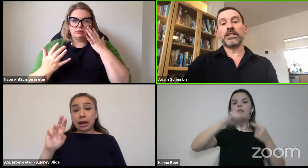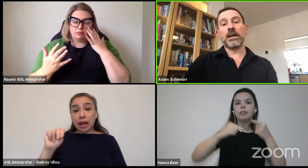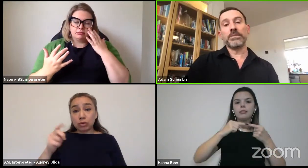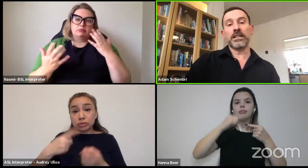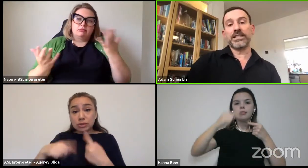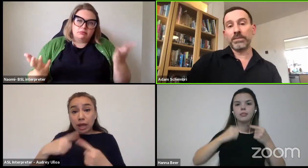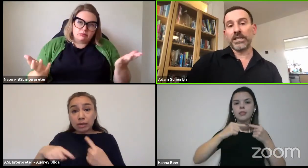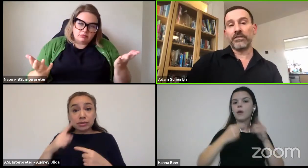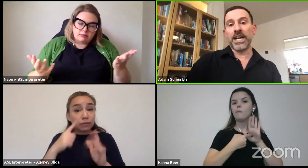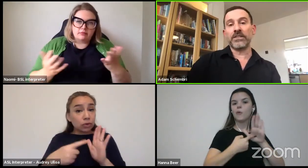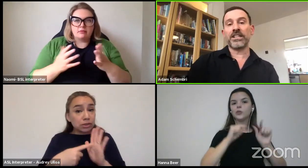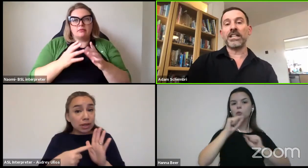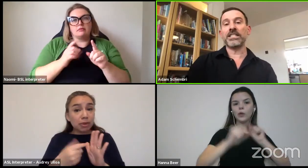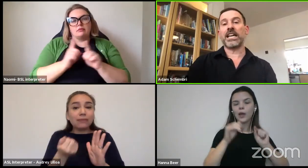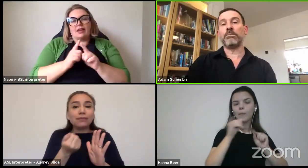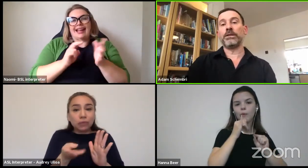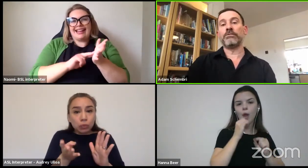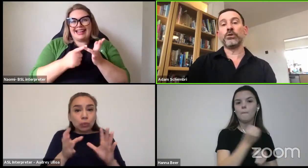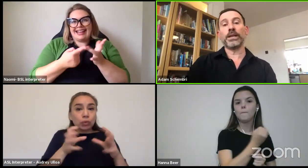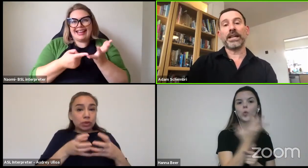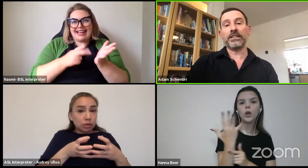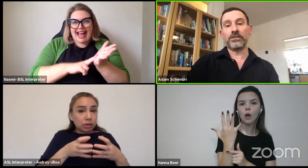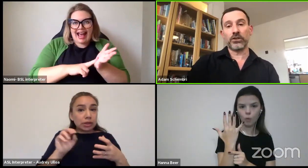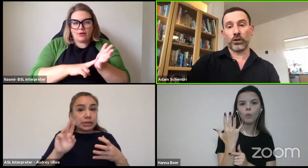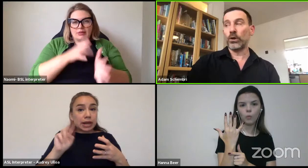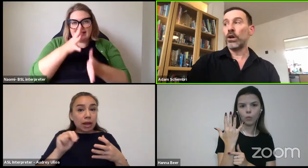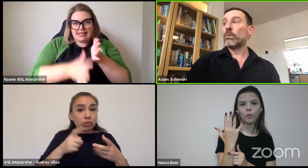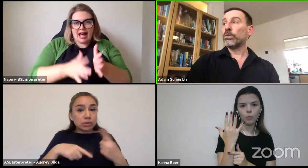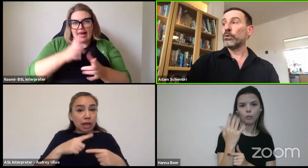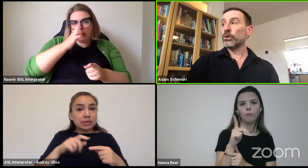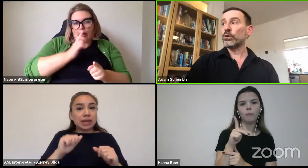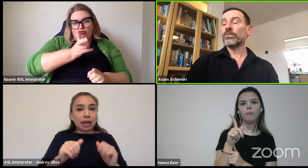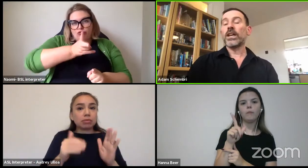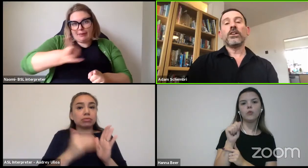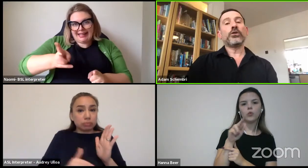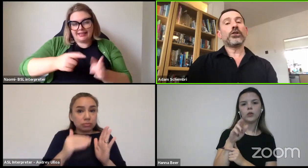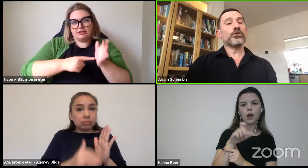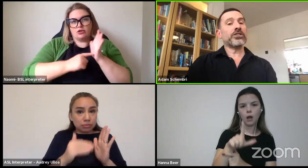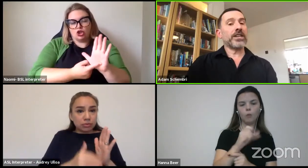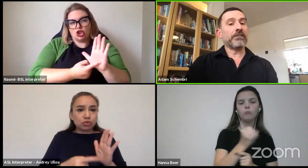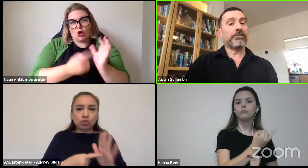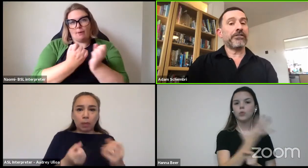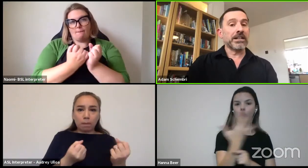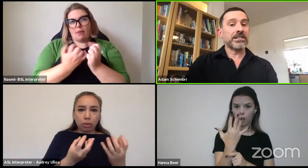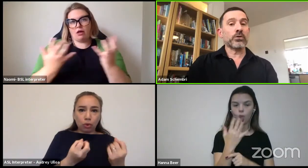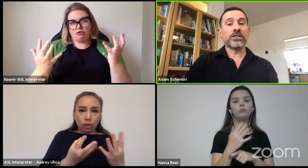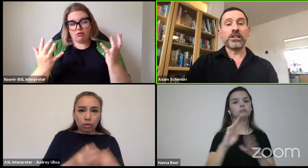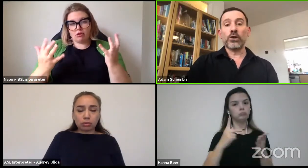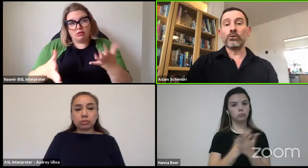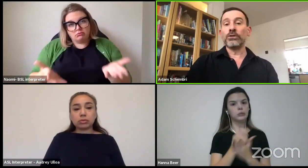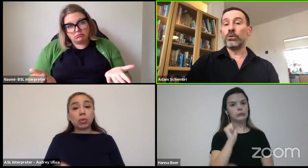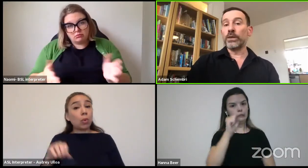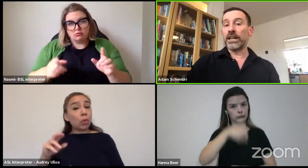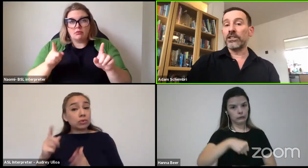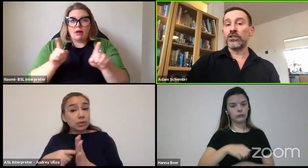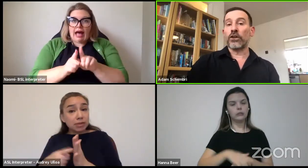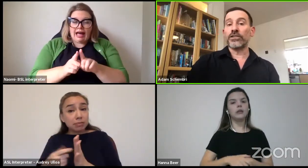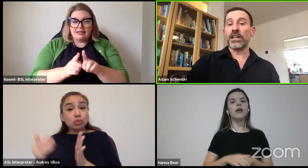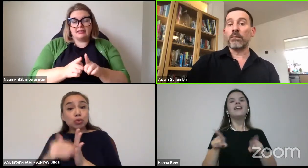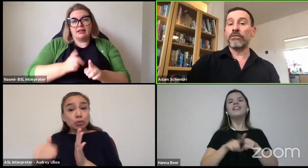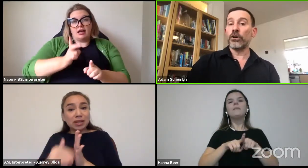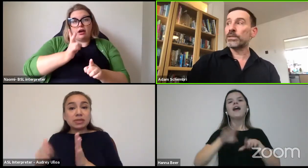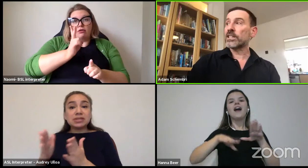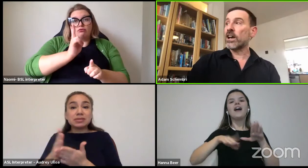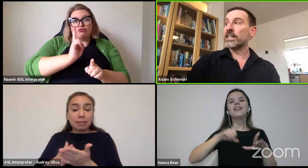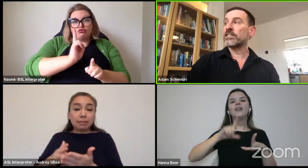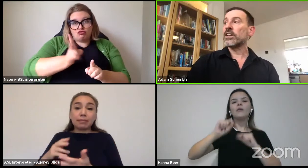a subset of noun signs can be reduplicated to show plural. You can also get fast or slow reduplication of